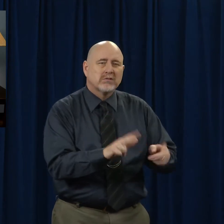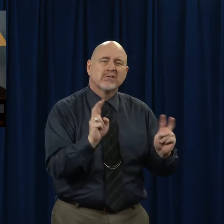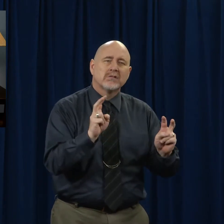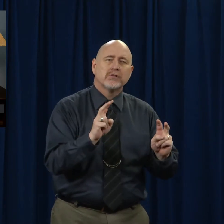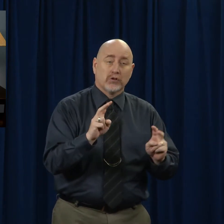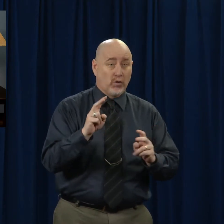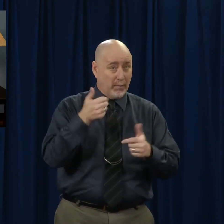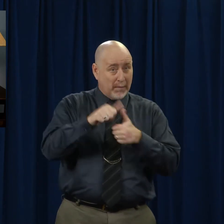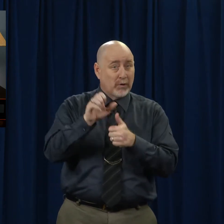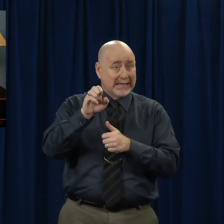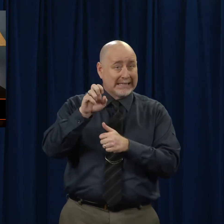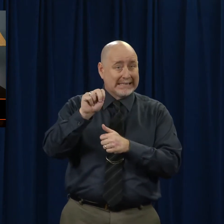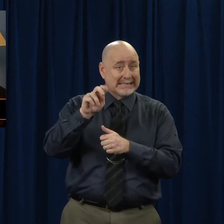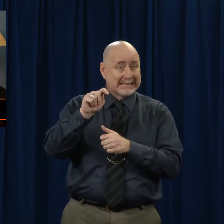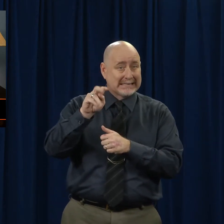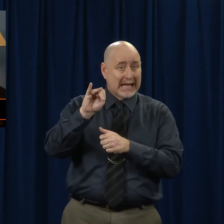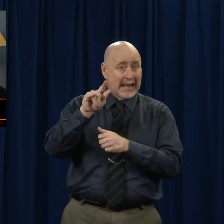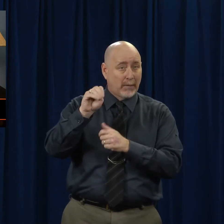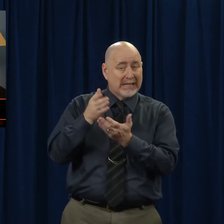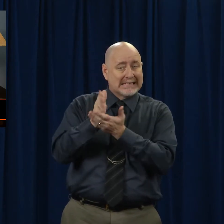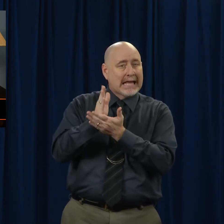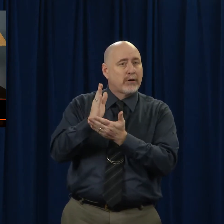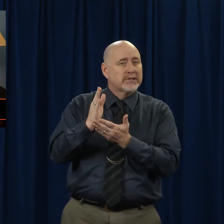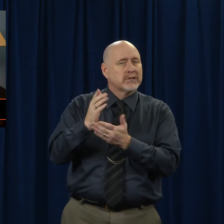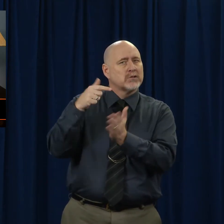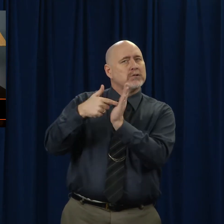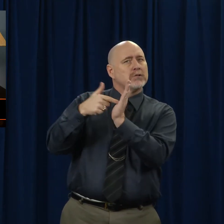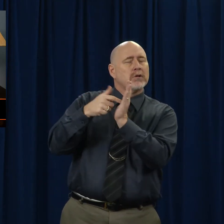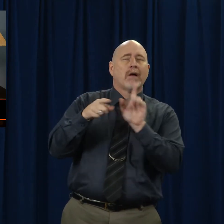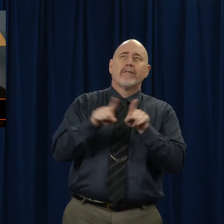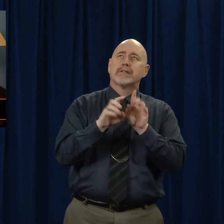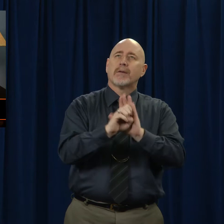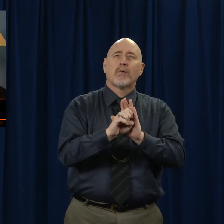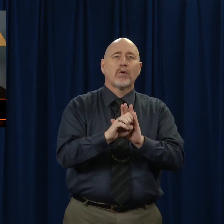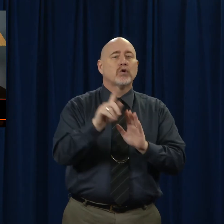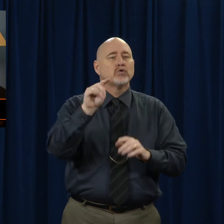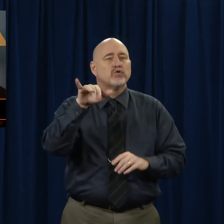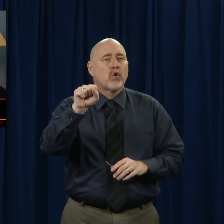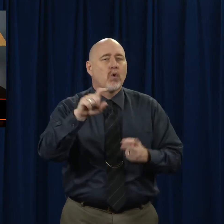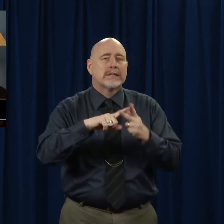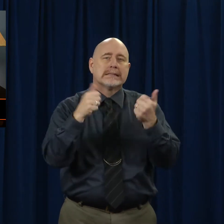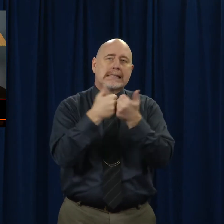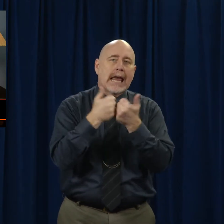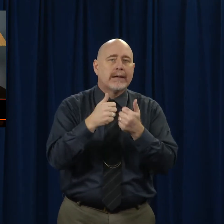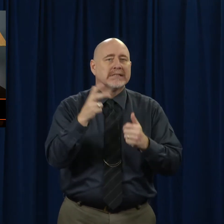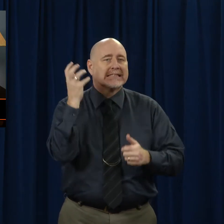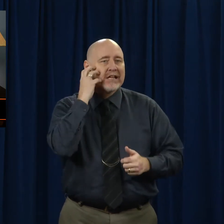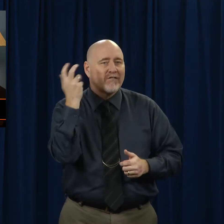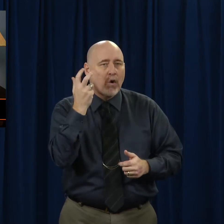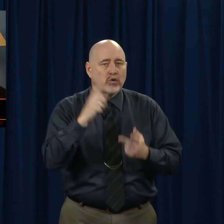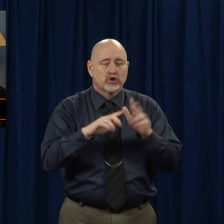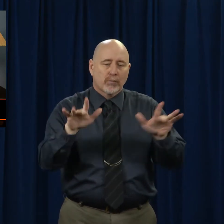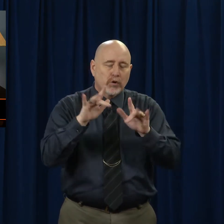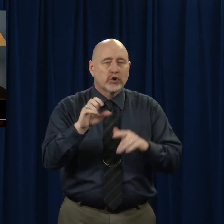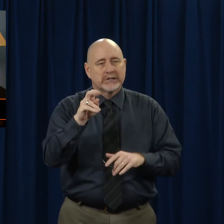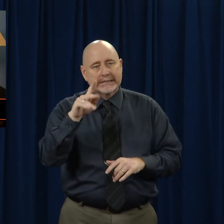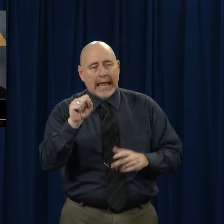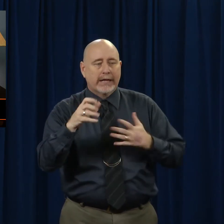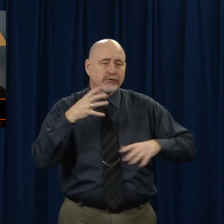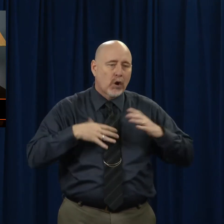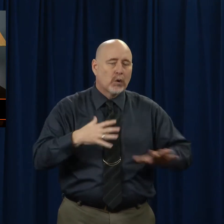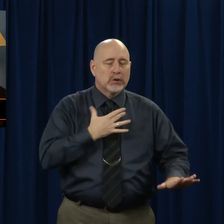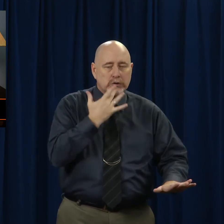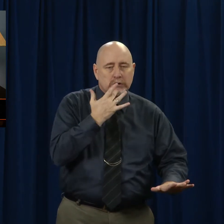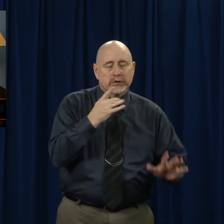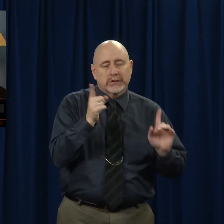those entitlements, When I'm thinking about entitlements for children, I'm thinking about toys and games and cell phones and computers and snacks and clothes